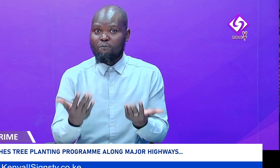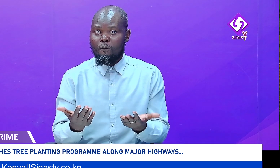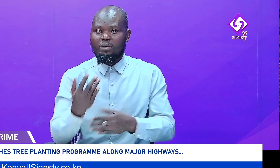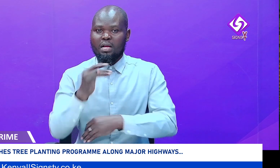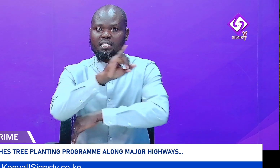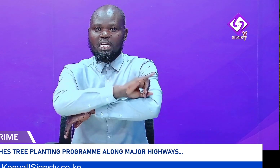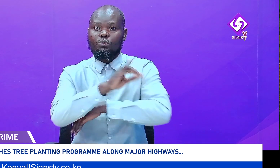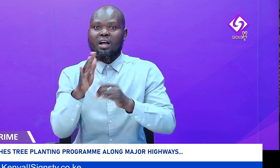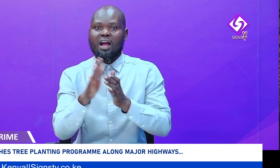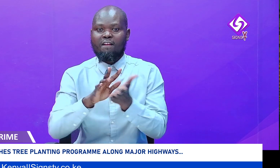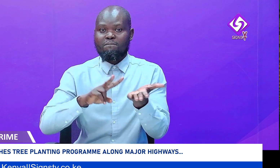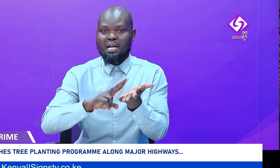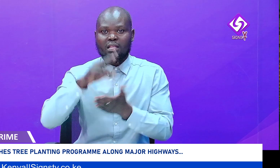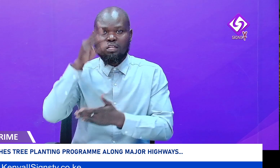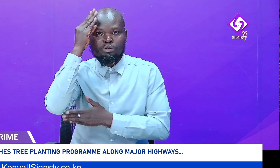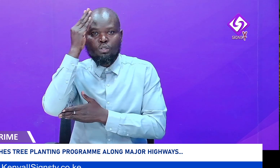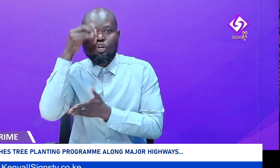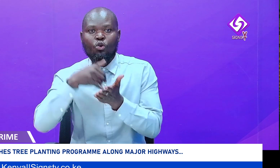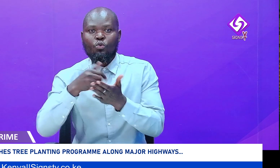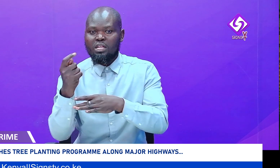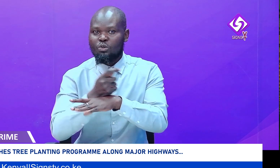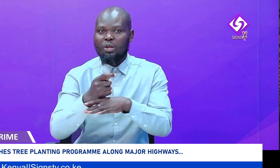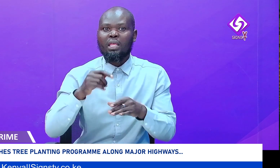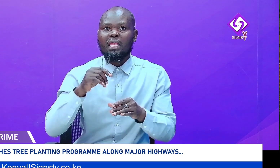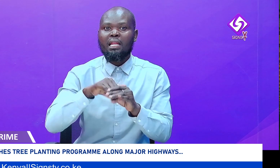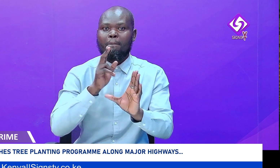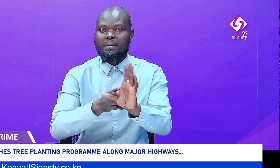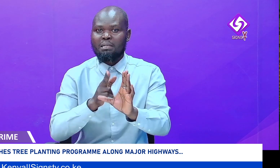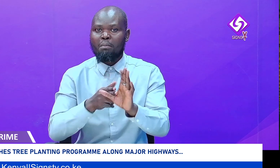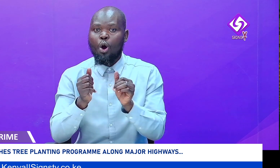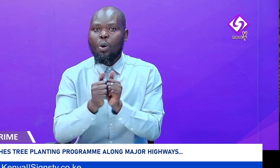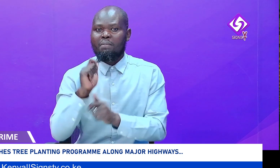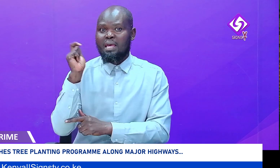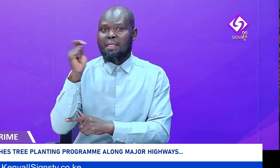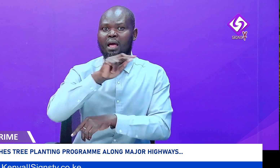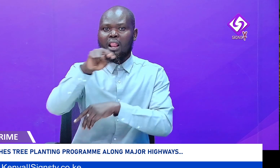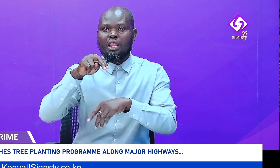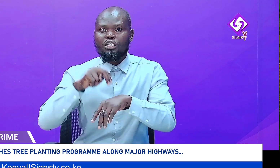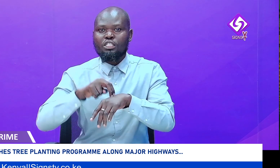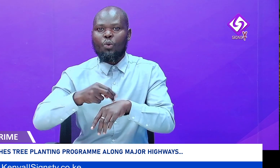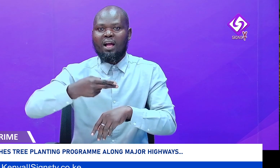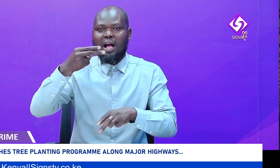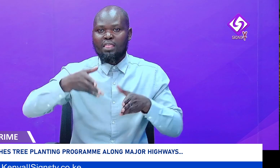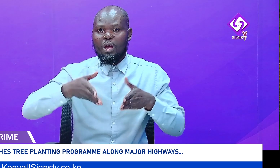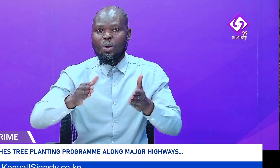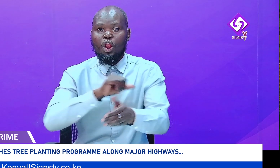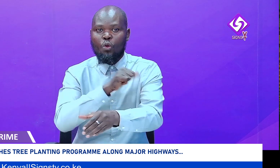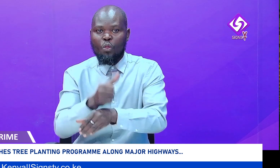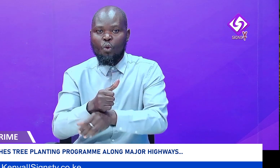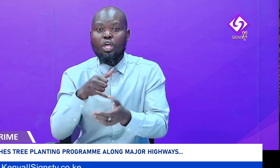And next, onto our next news item, the State Department for Technical and Vocational Education and